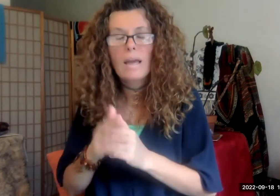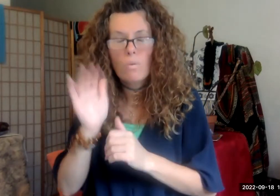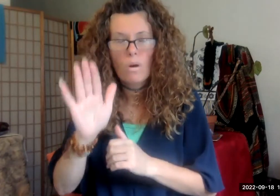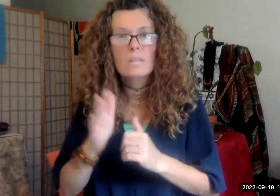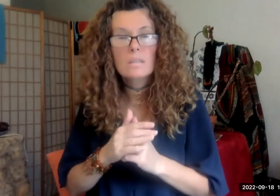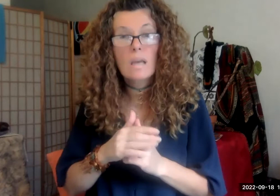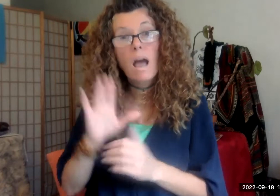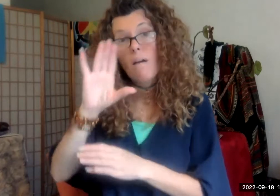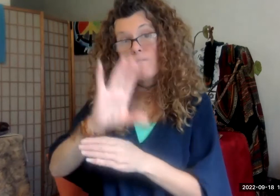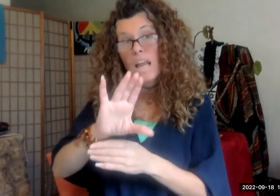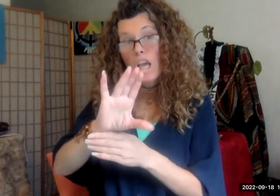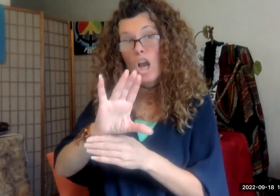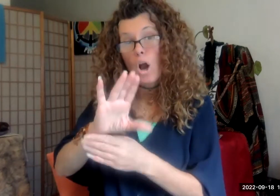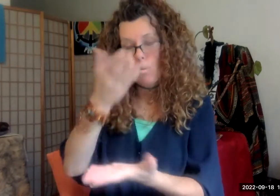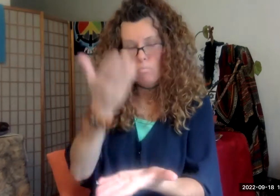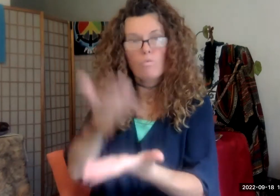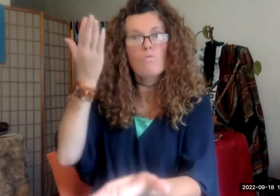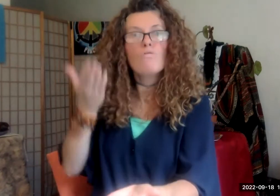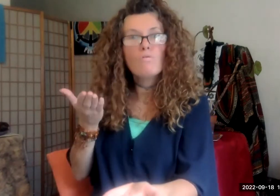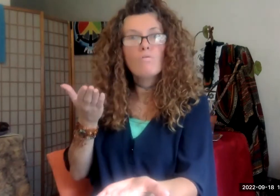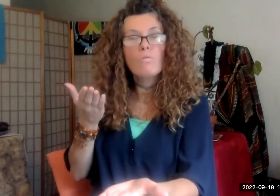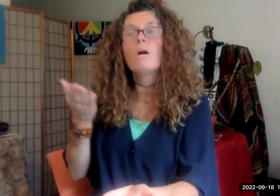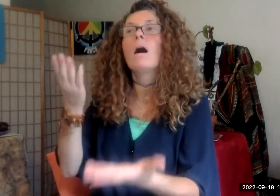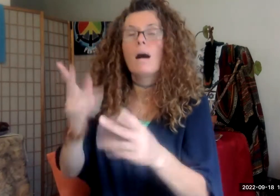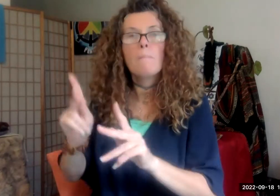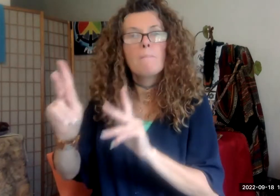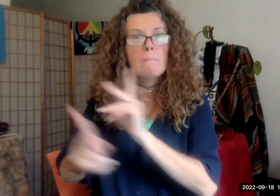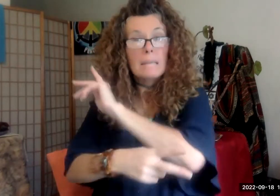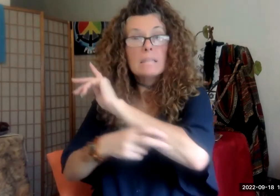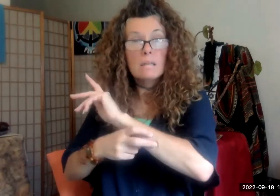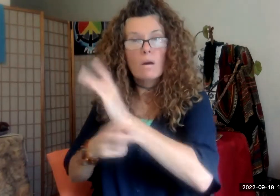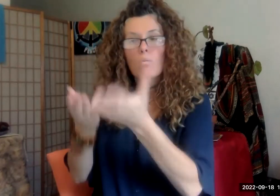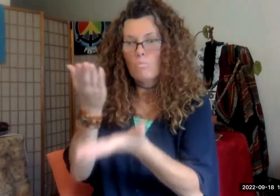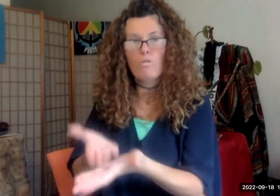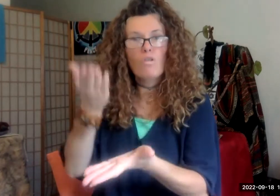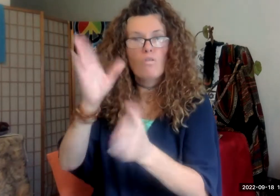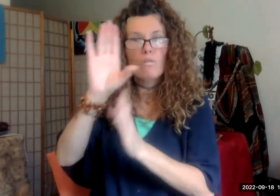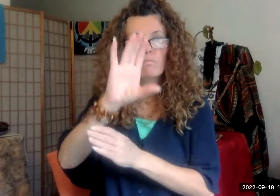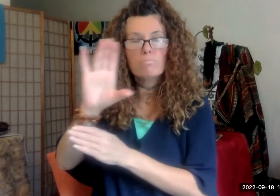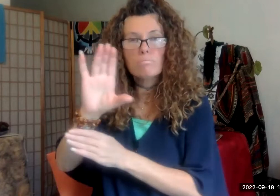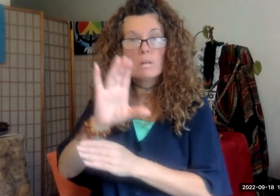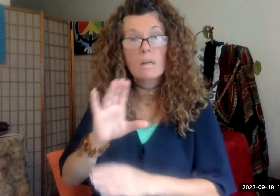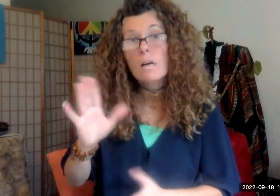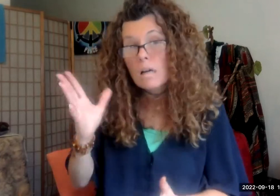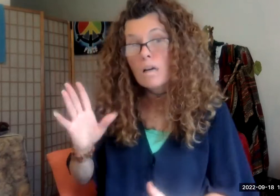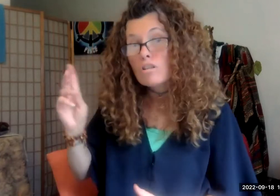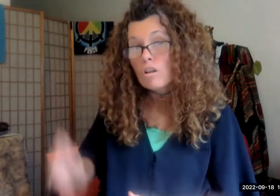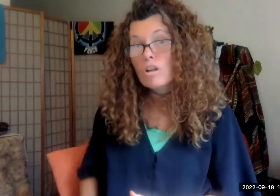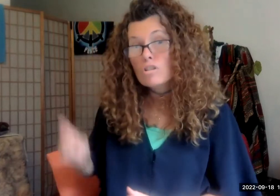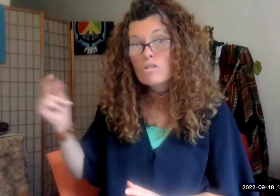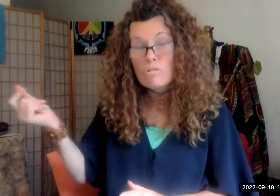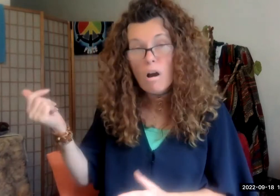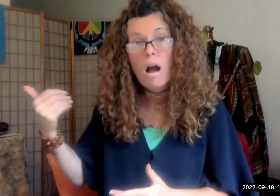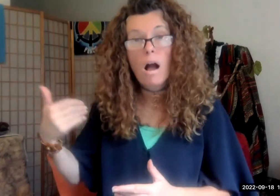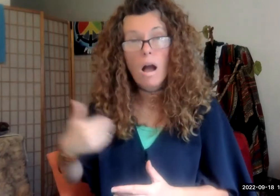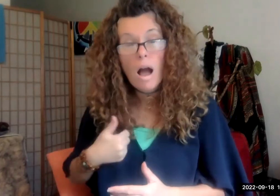so at least you have some evidence of what happens if people are stealing your stuff. And if you can have a dog on your property that